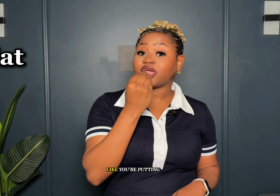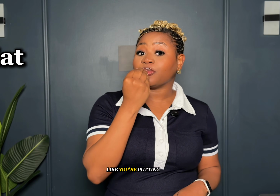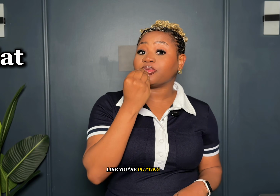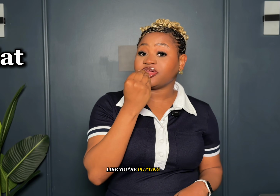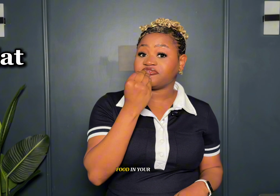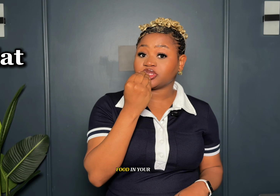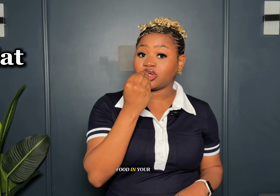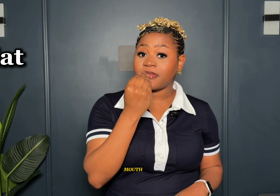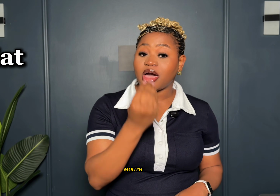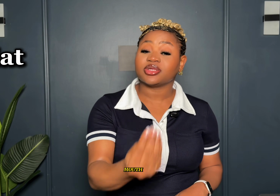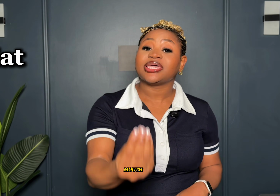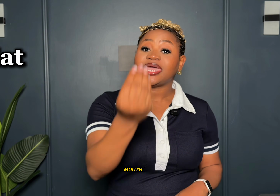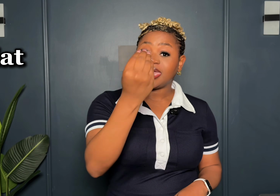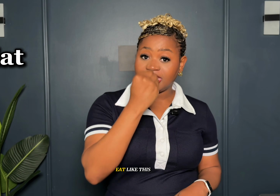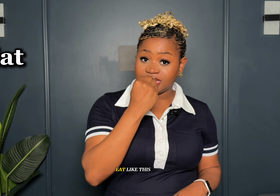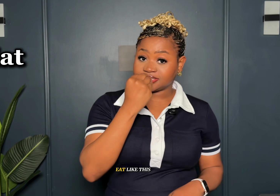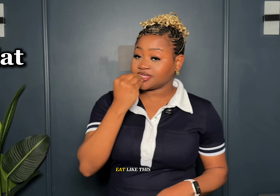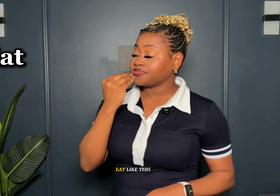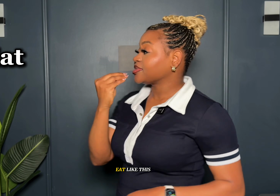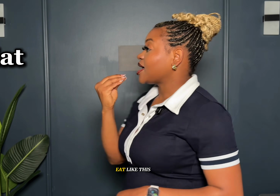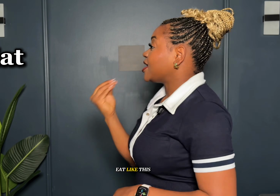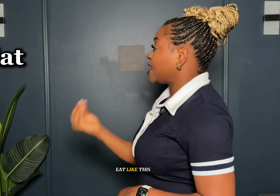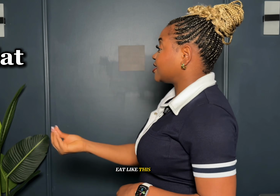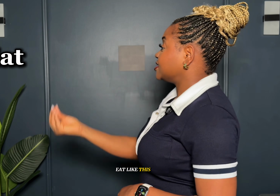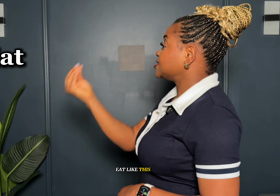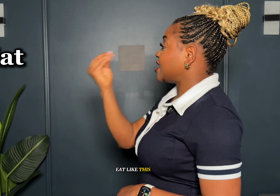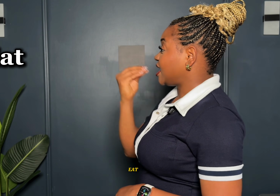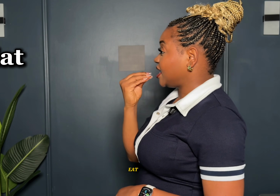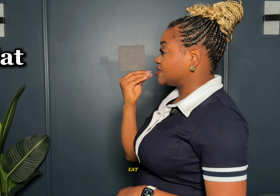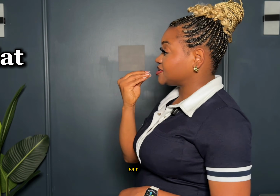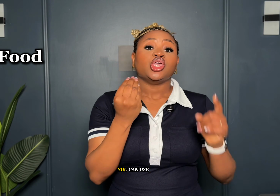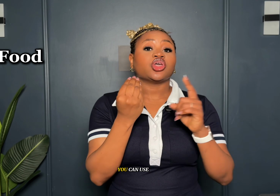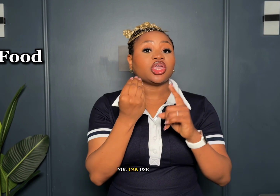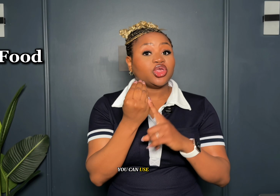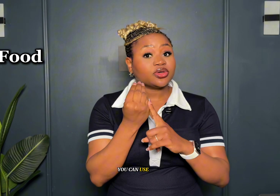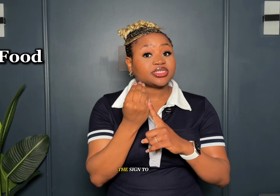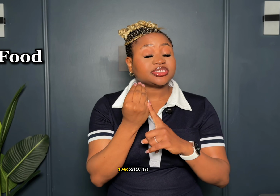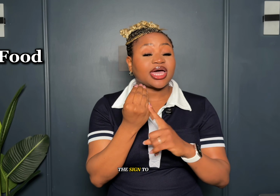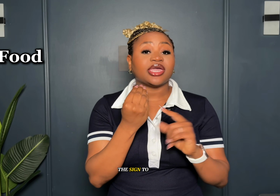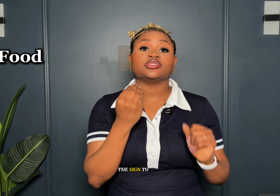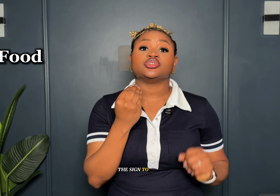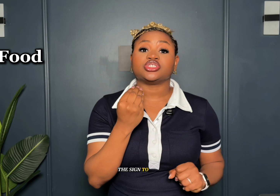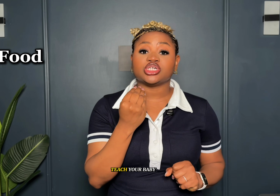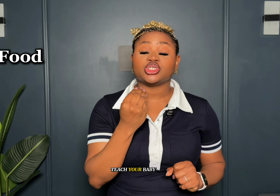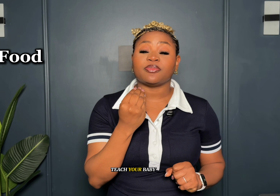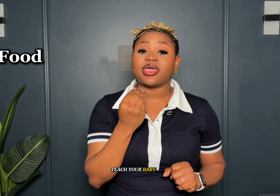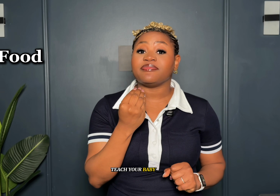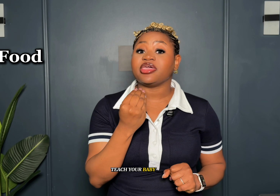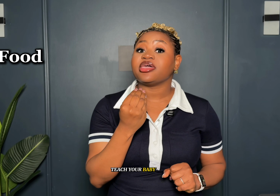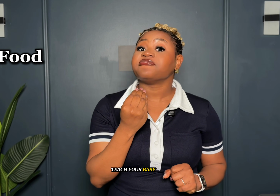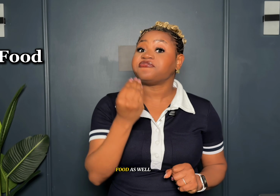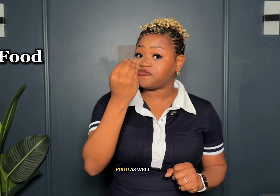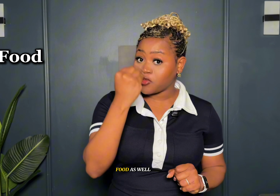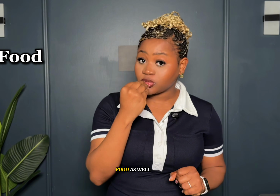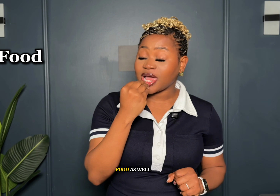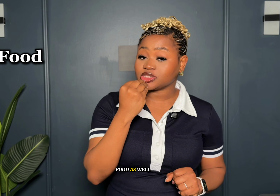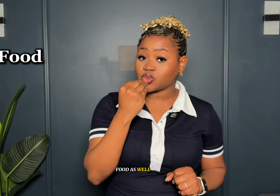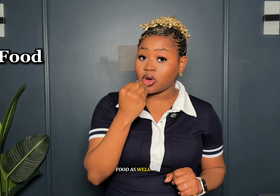you're putting food in your mouth. Eat. Like this. Eat. You can use a sign to teach your baby food as well.